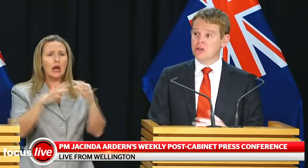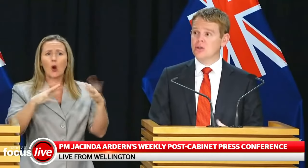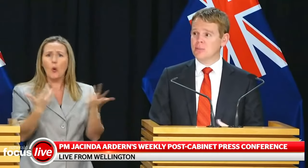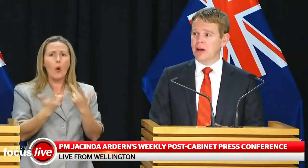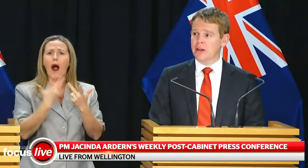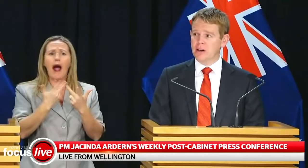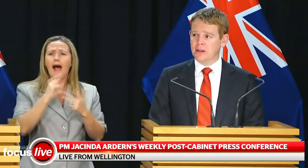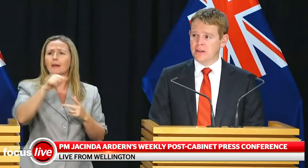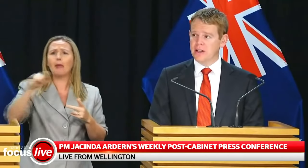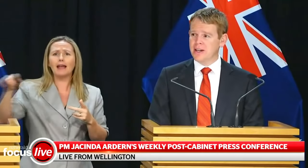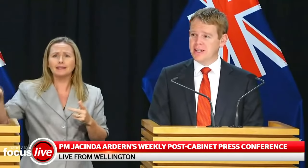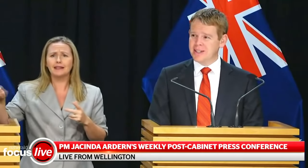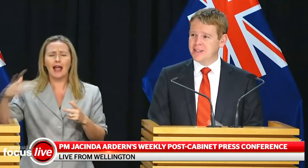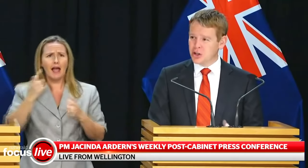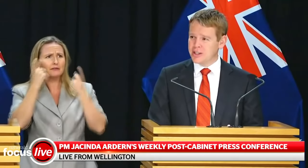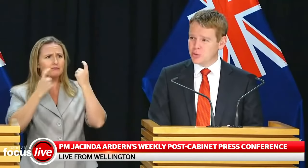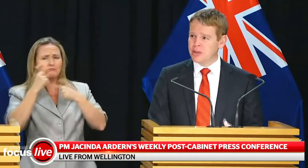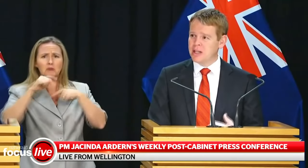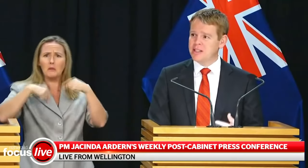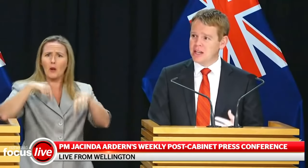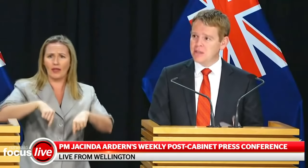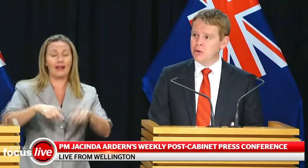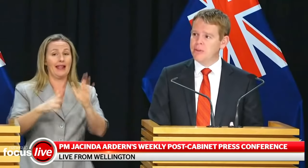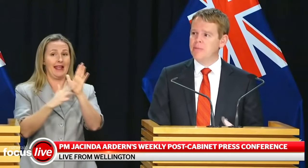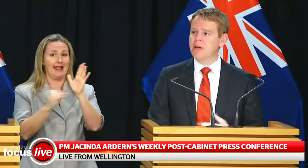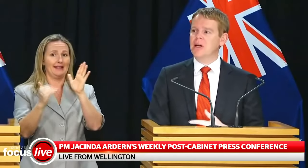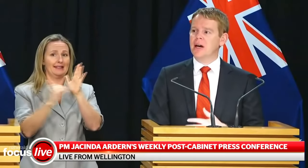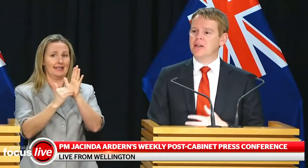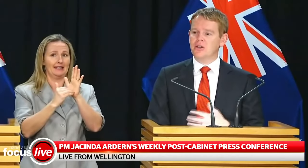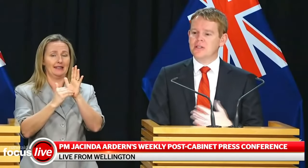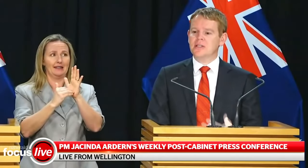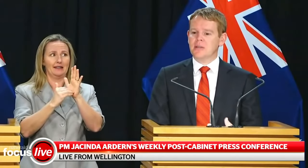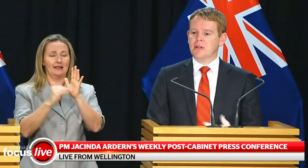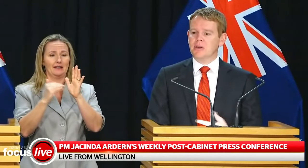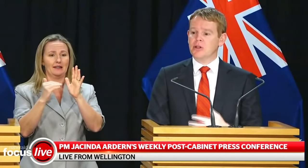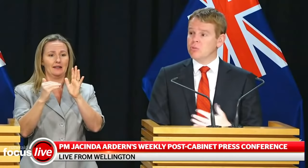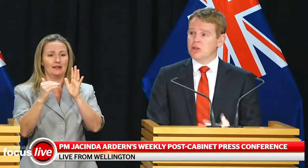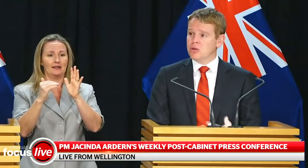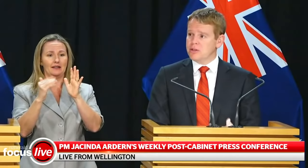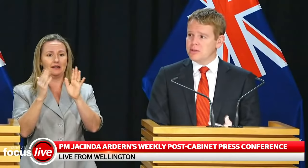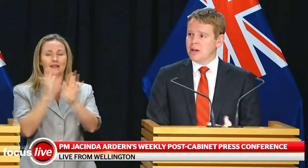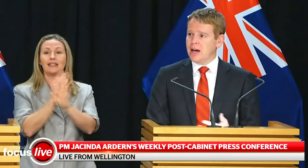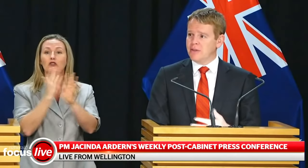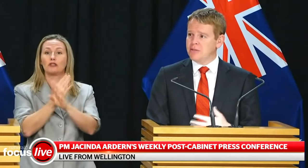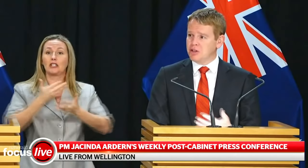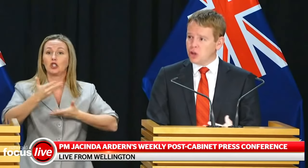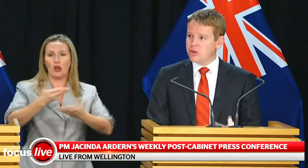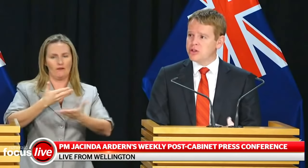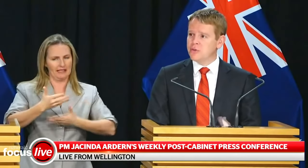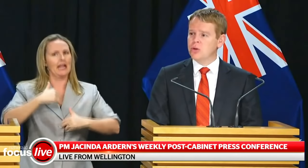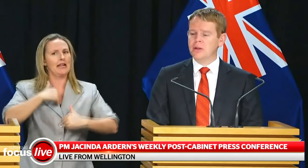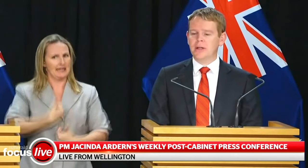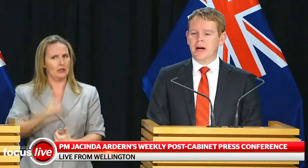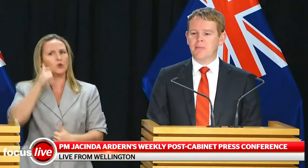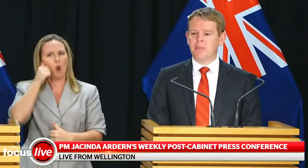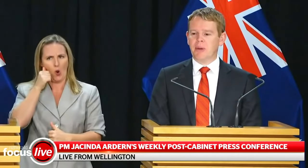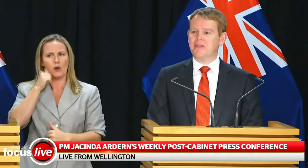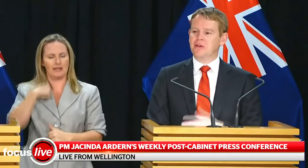any concerns about that, I think the NZSIS would be keen to hear from them. This is something that we shouldn't have a tolerance